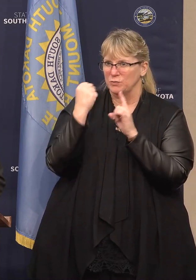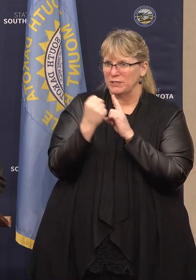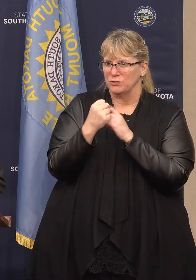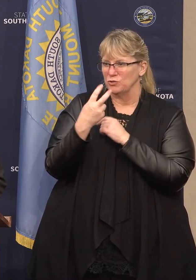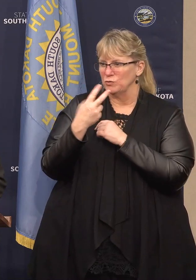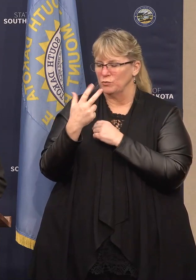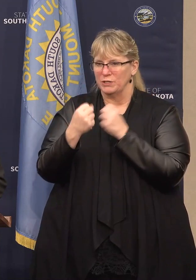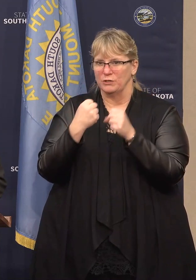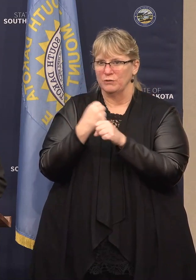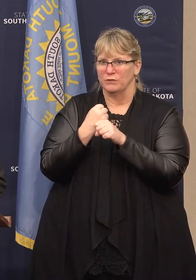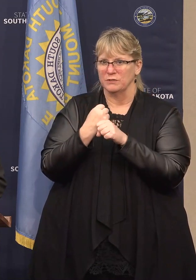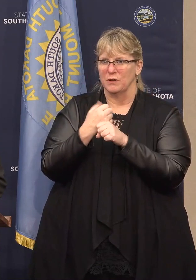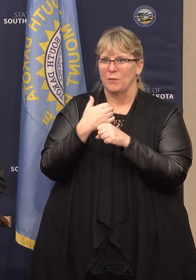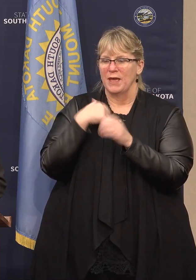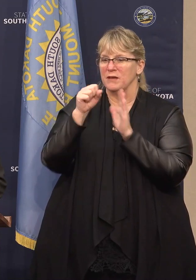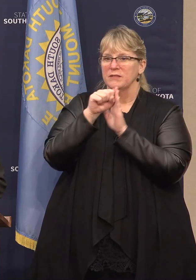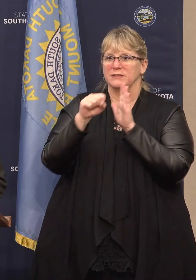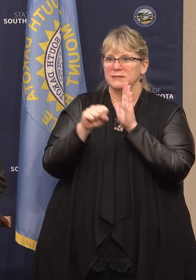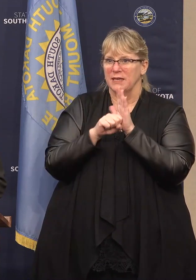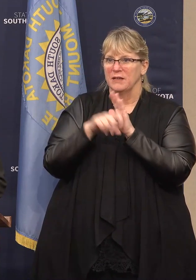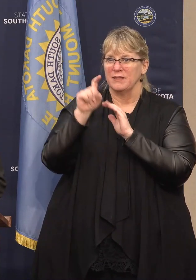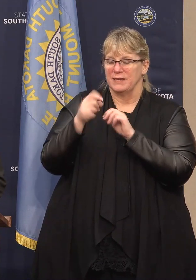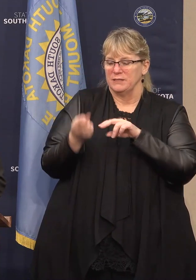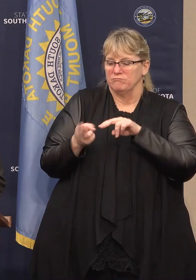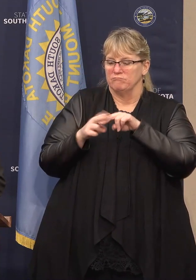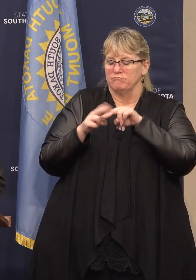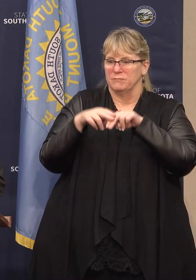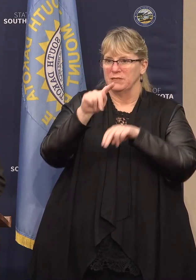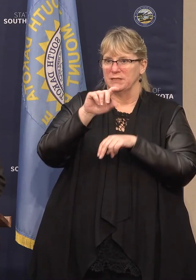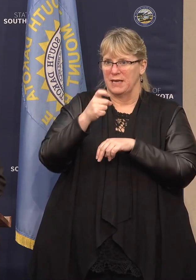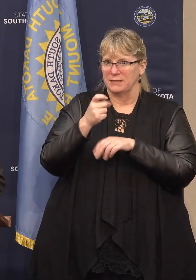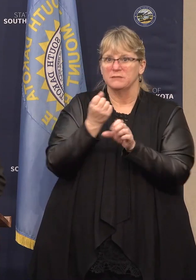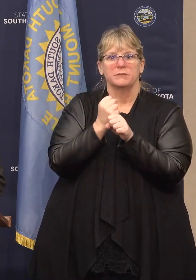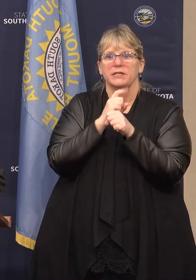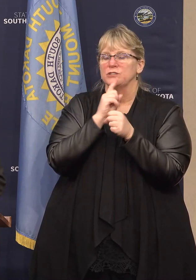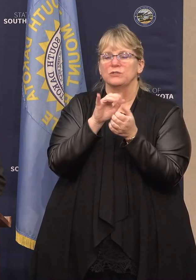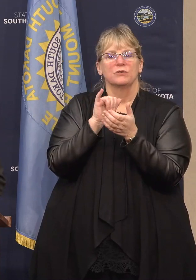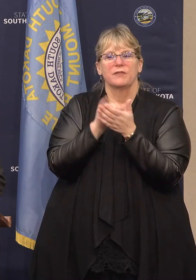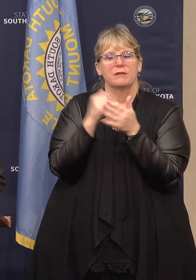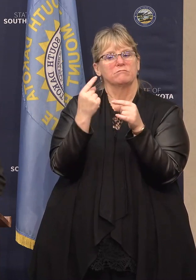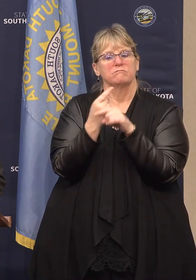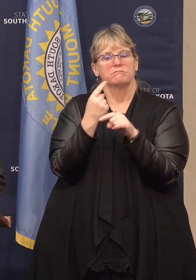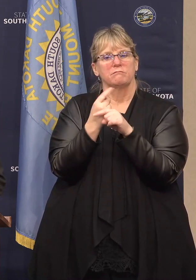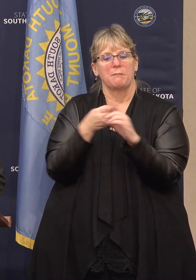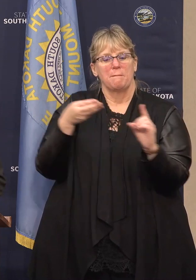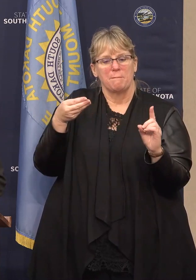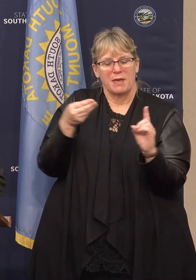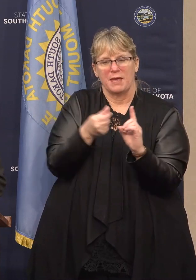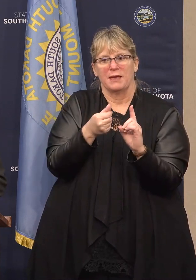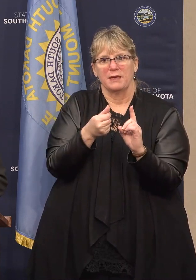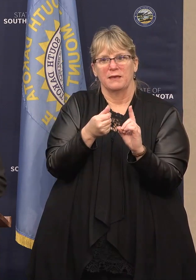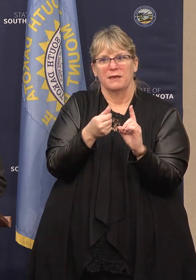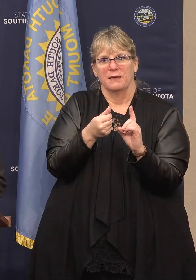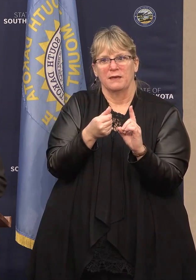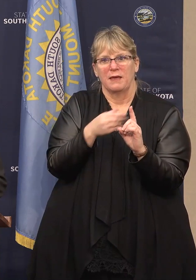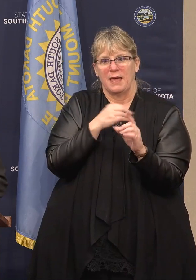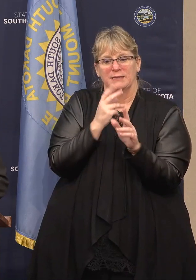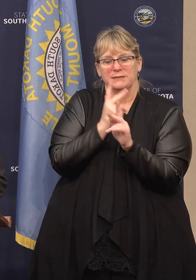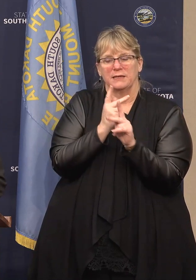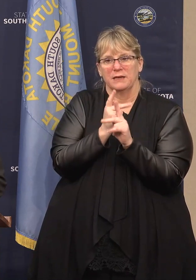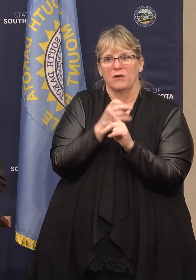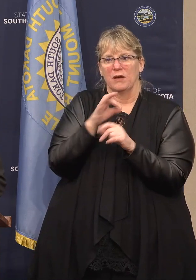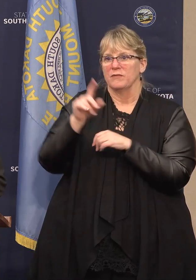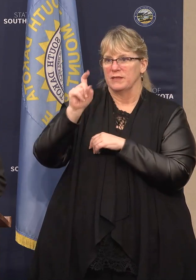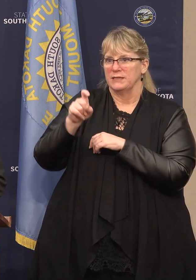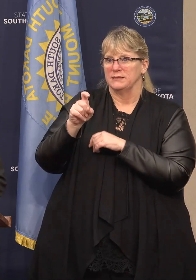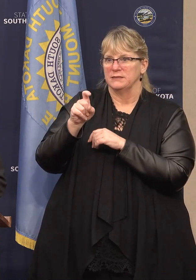we're backing the state into a situation where they have to raise taxes to make sure that we're adequately paying and taking care of the